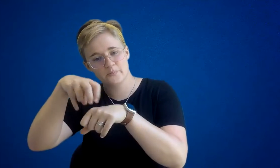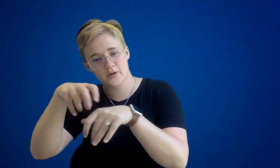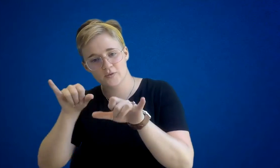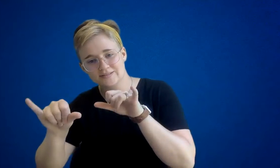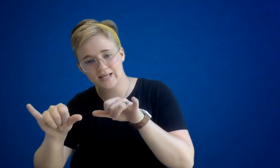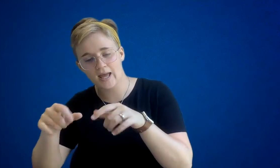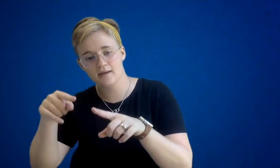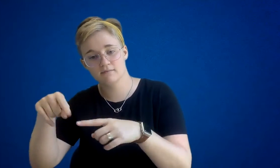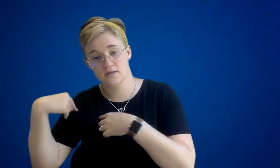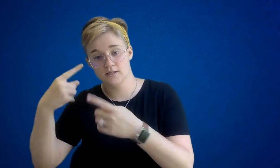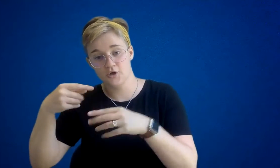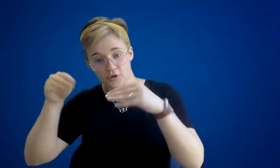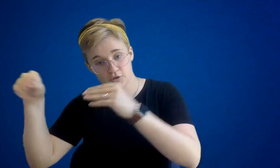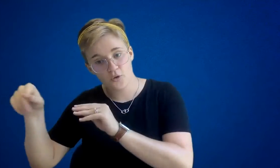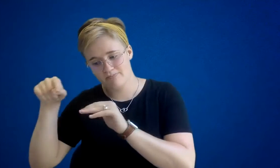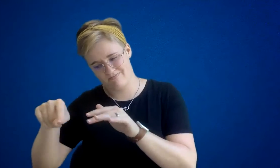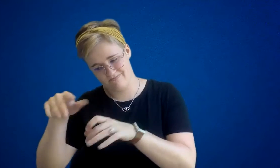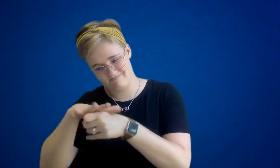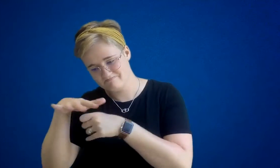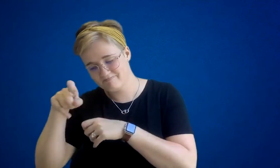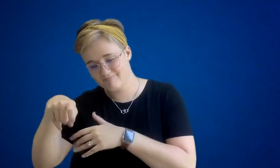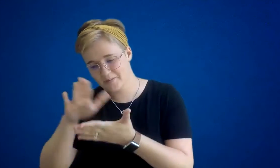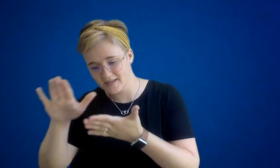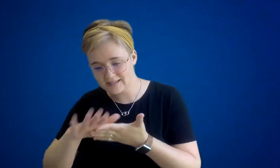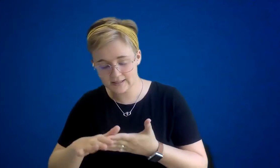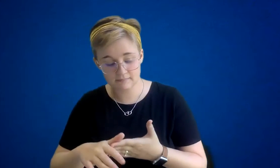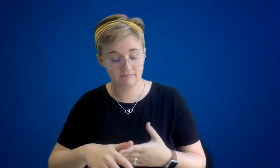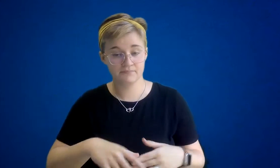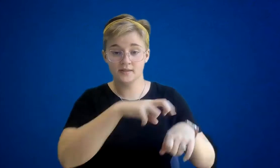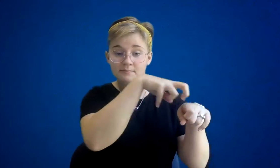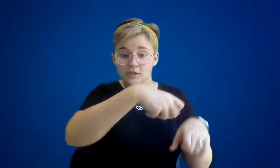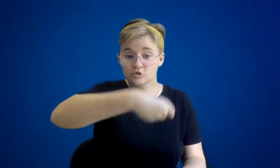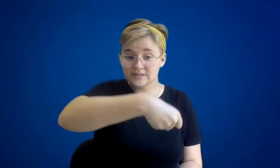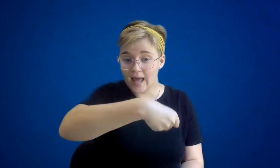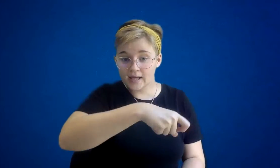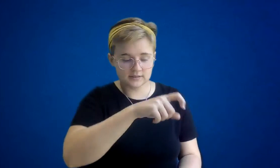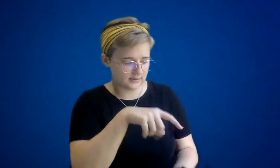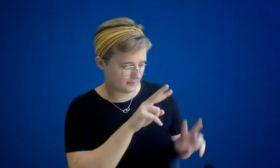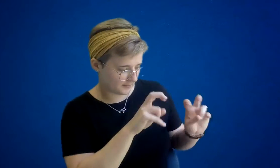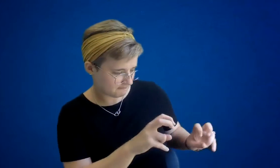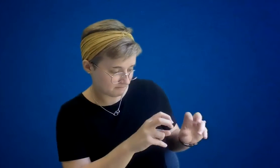The potato sacks had to be inspected and mended if need be. The plow had to be